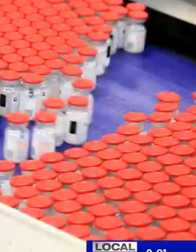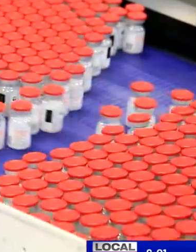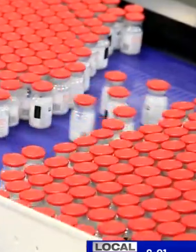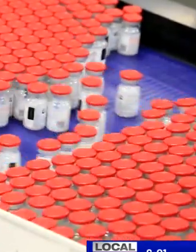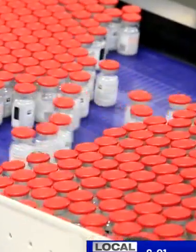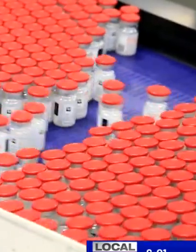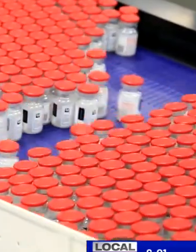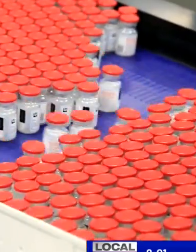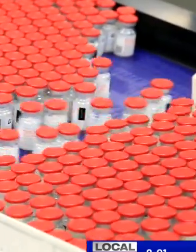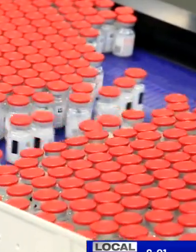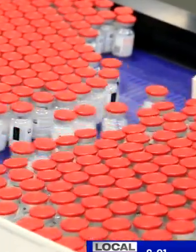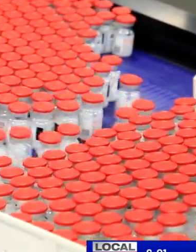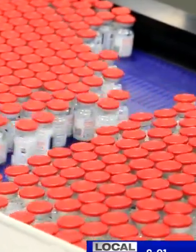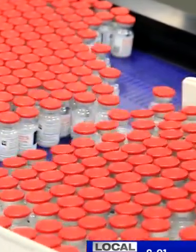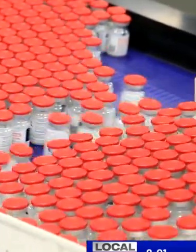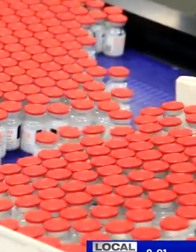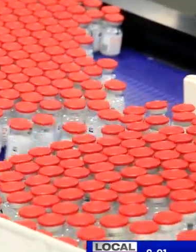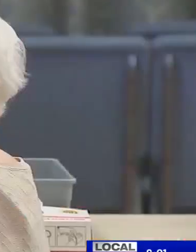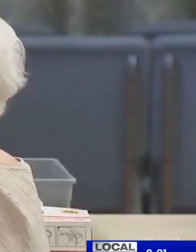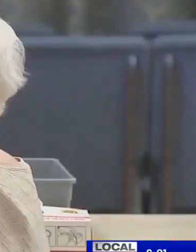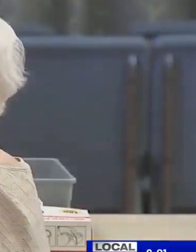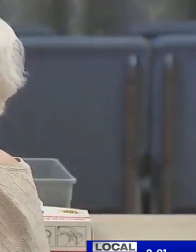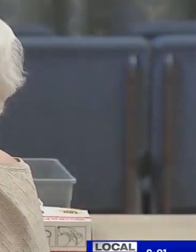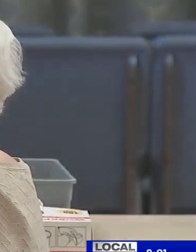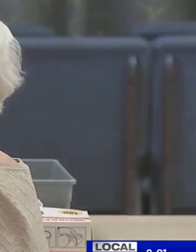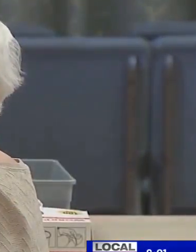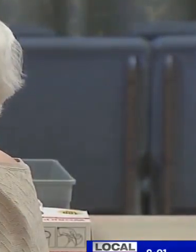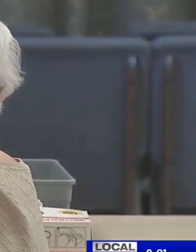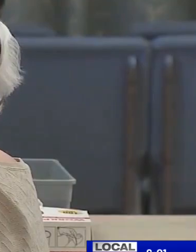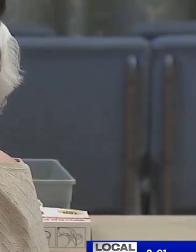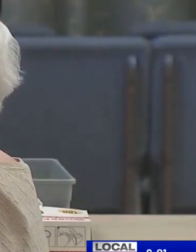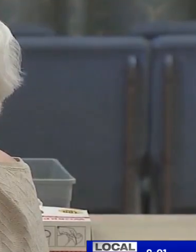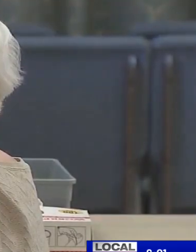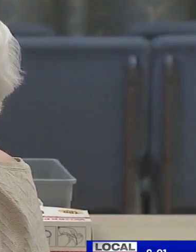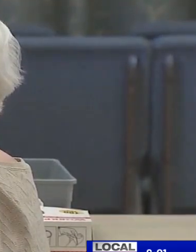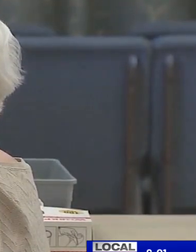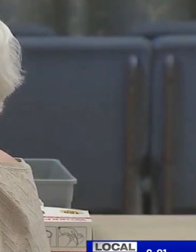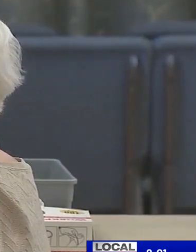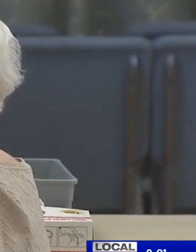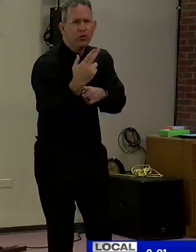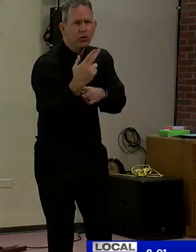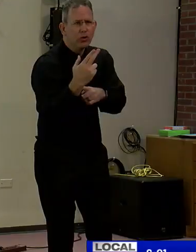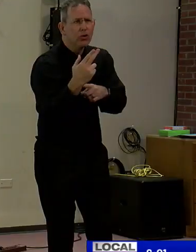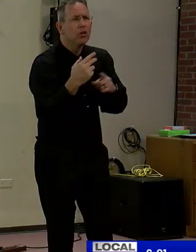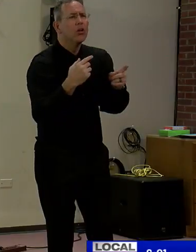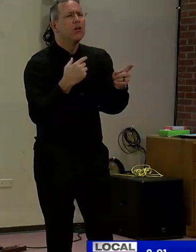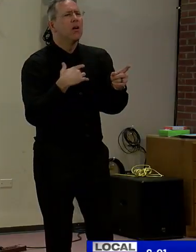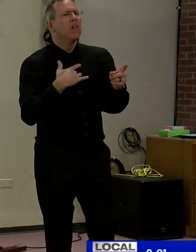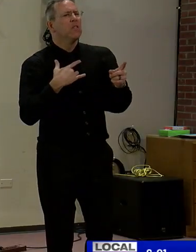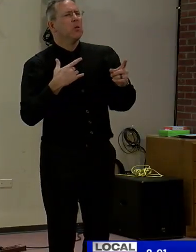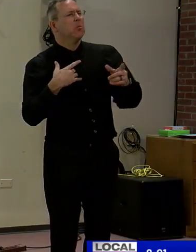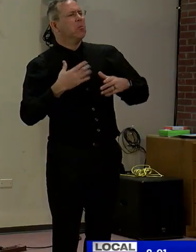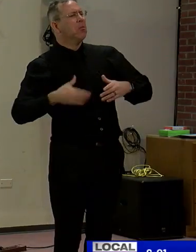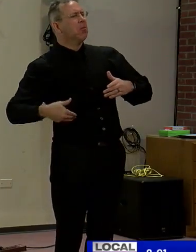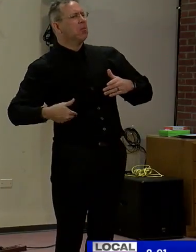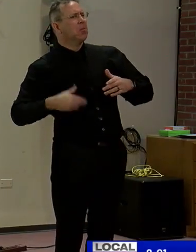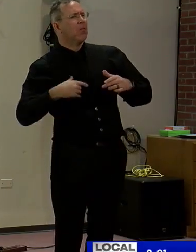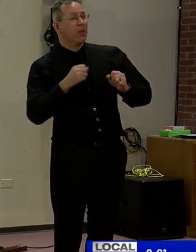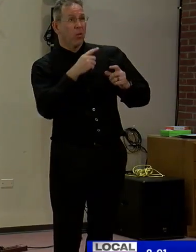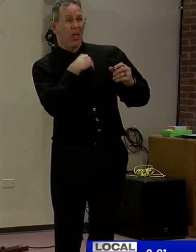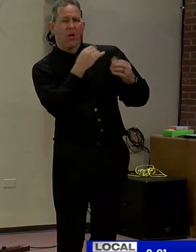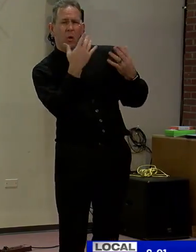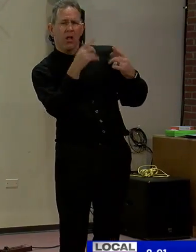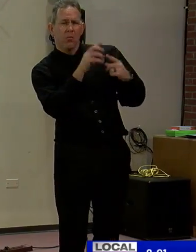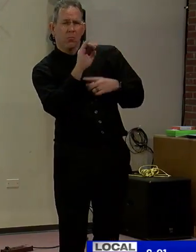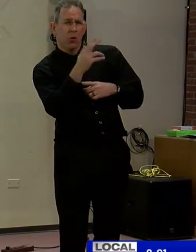to the 75-plus age group in 5 weeks, and everyone 65 and up by springtime. In addition, I have not